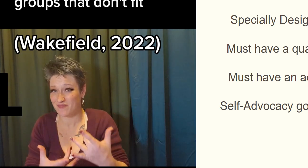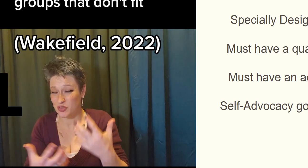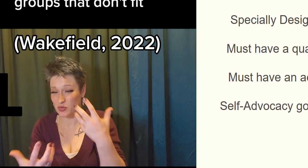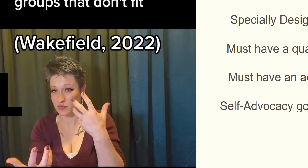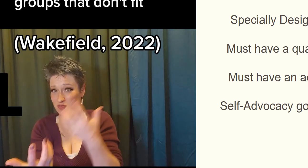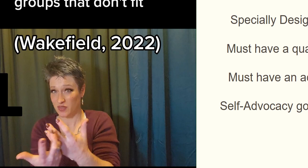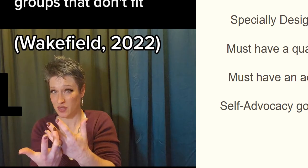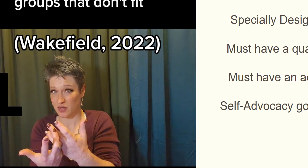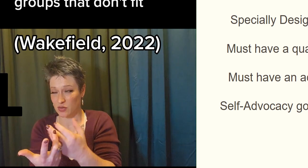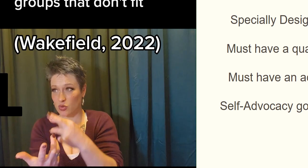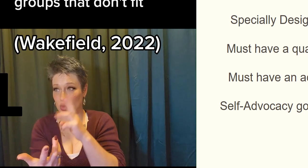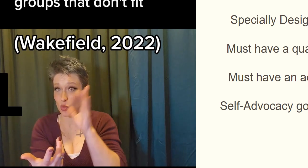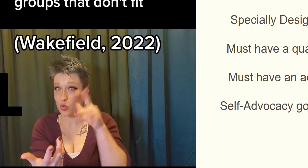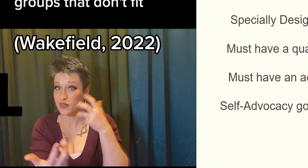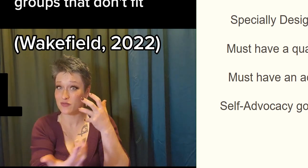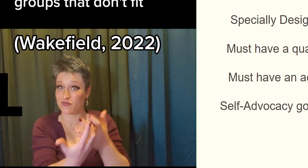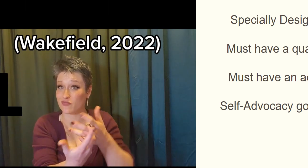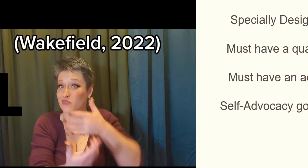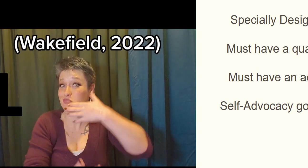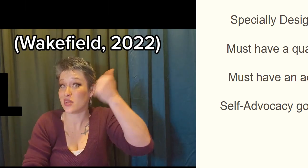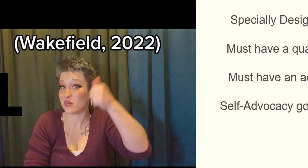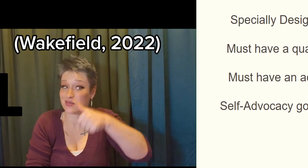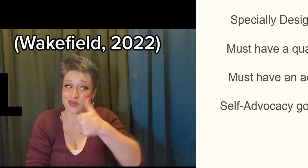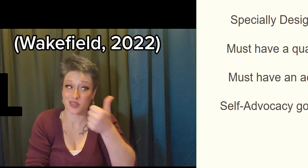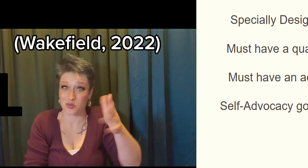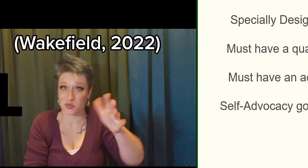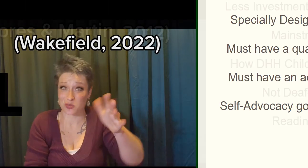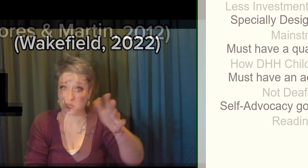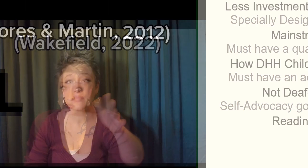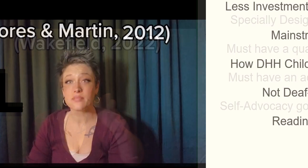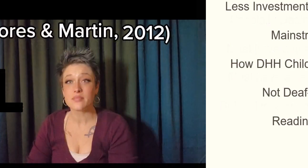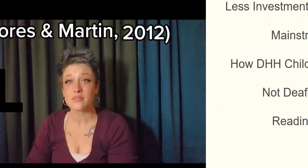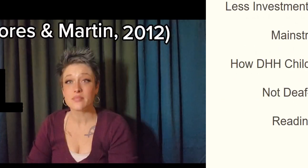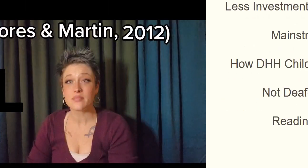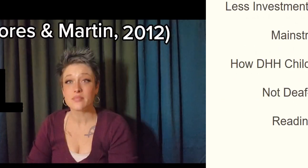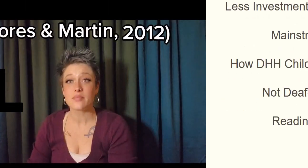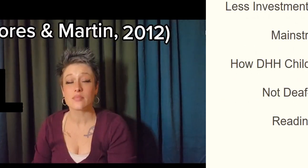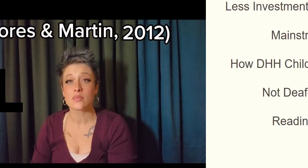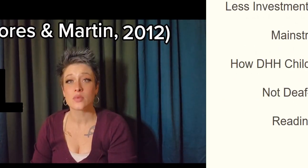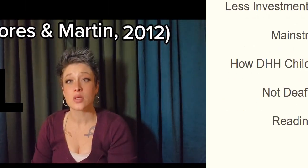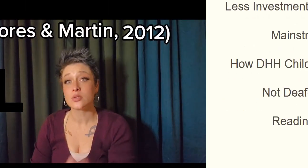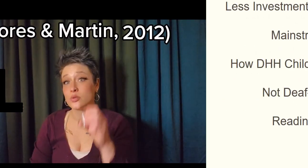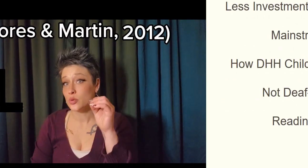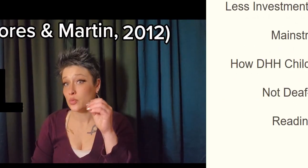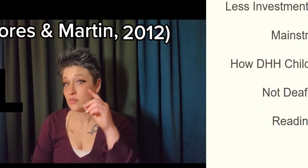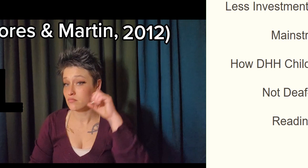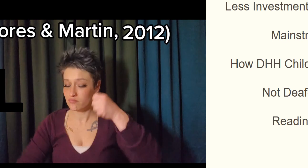groups that don't fit or that fitting in is.